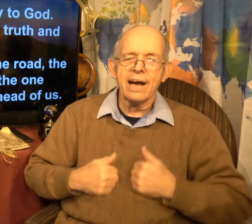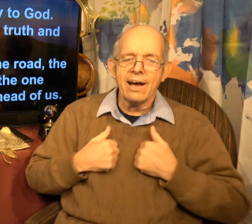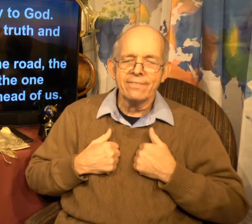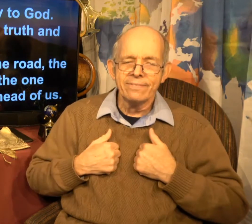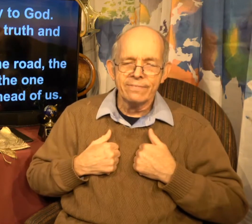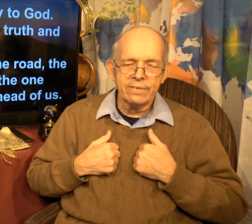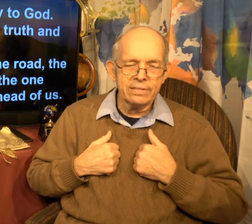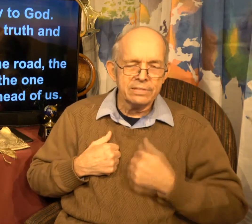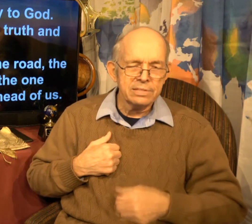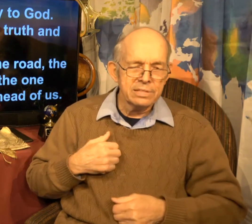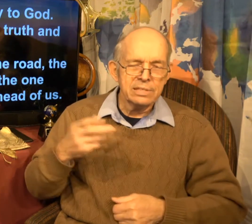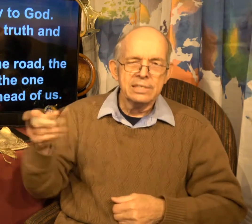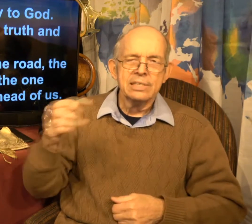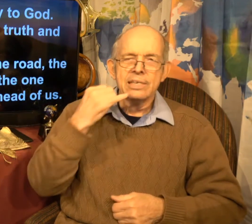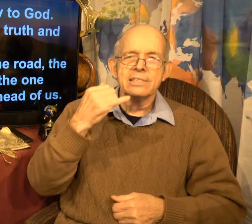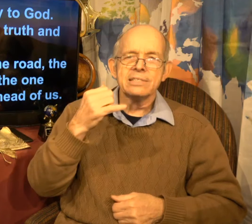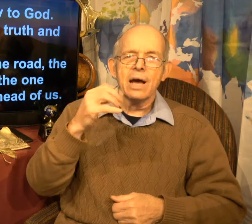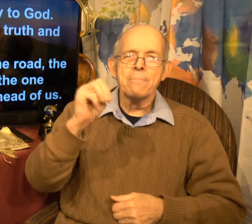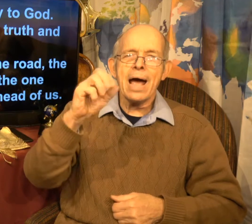life is the